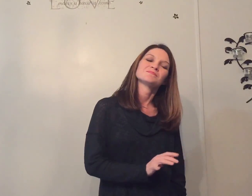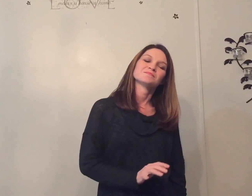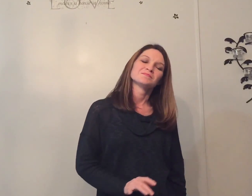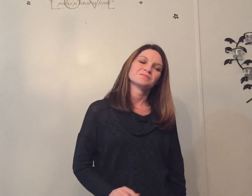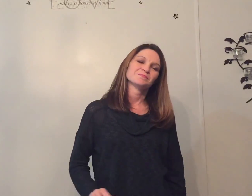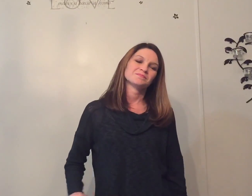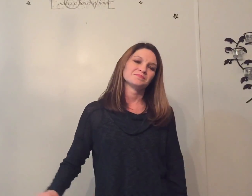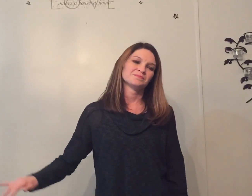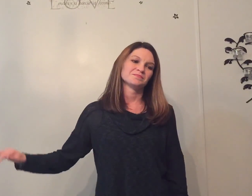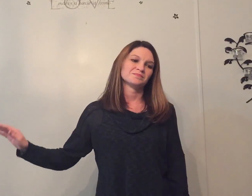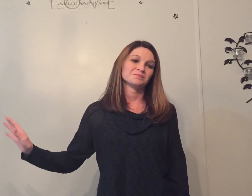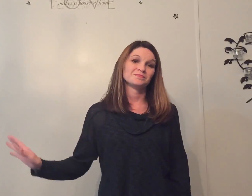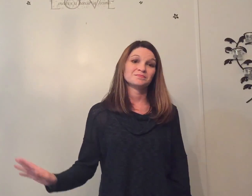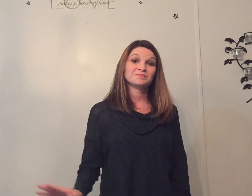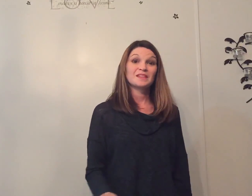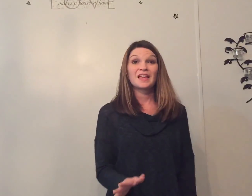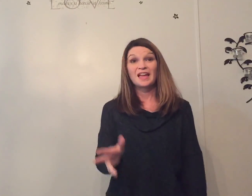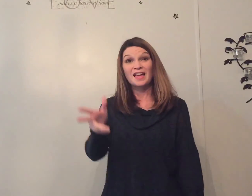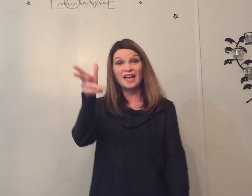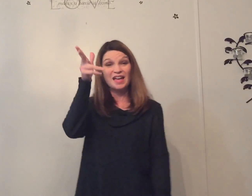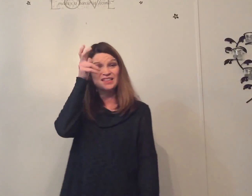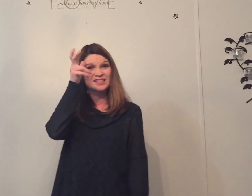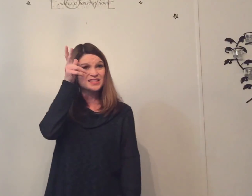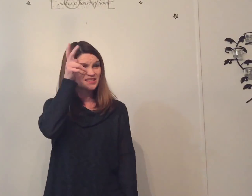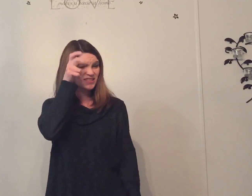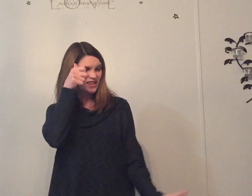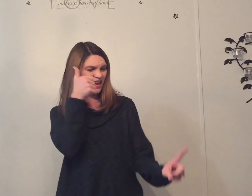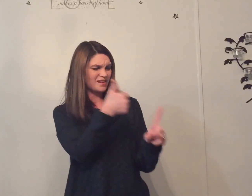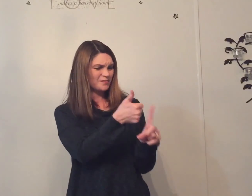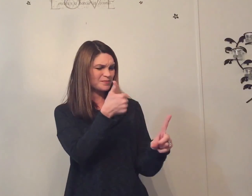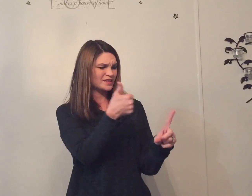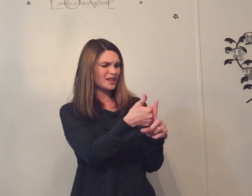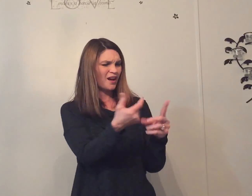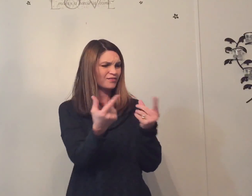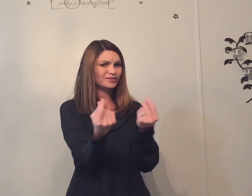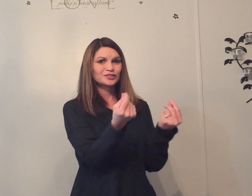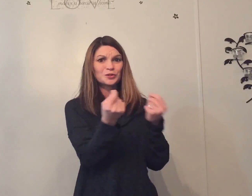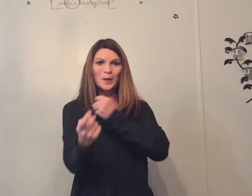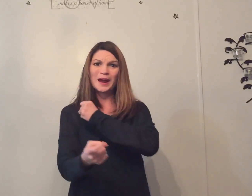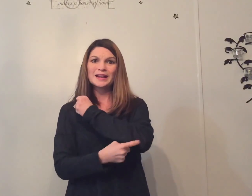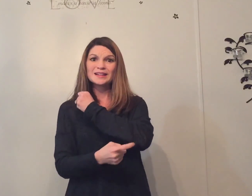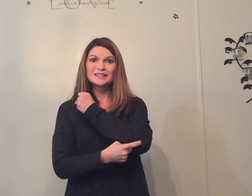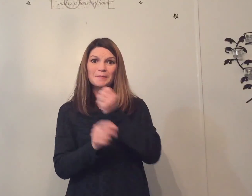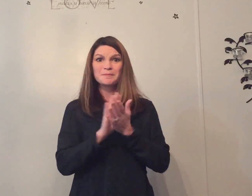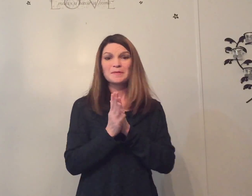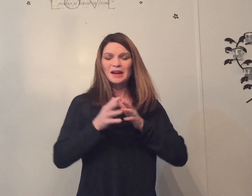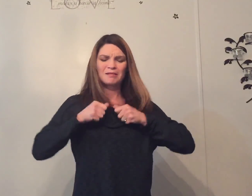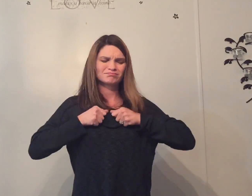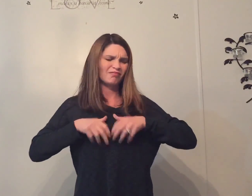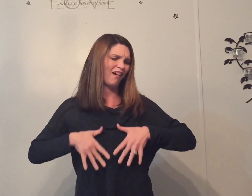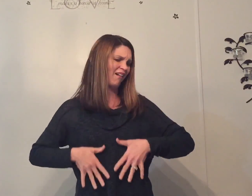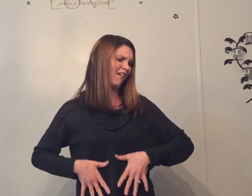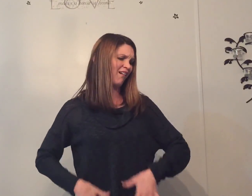When Satan tempts me to despair, And tells me I'm